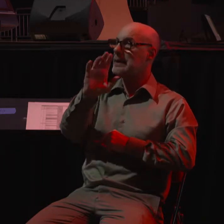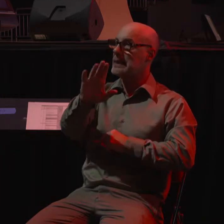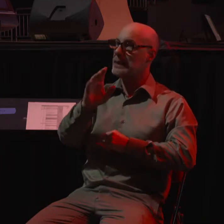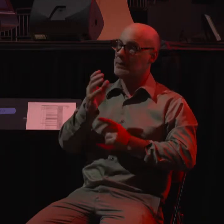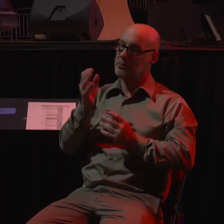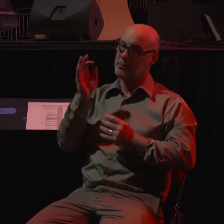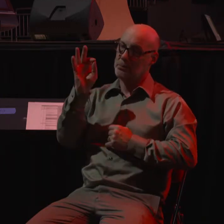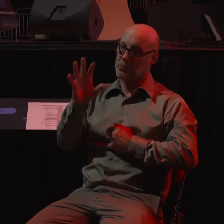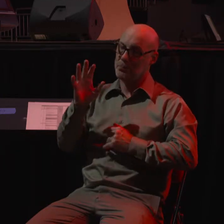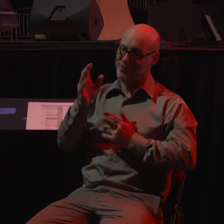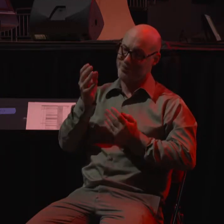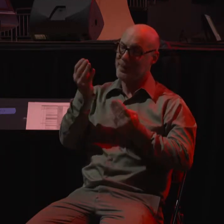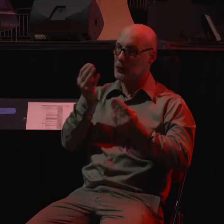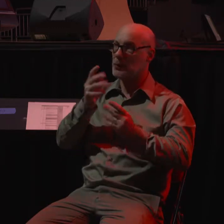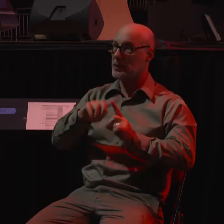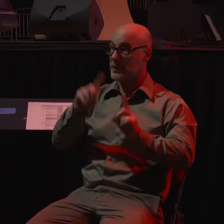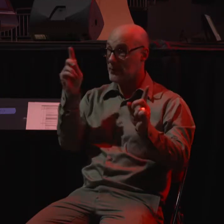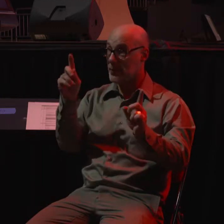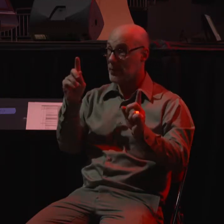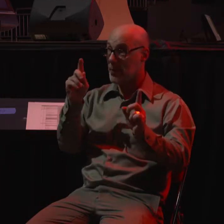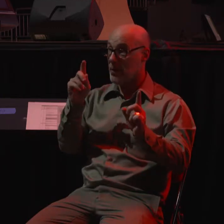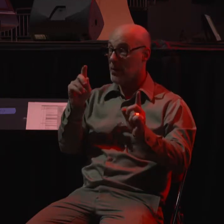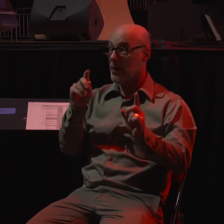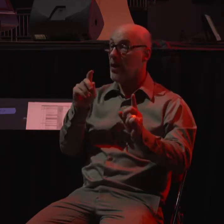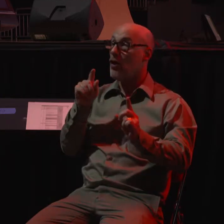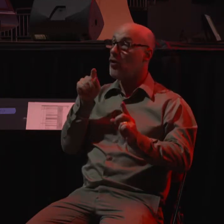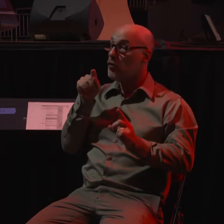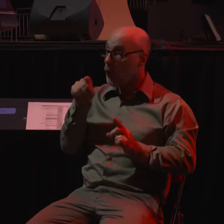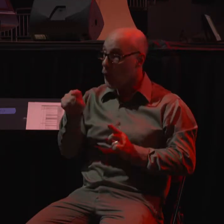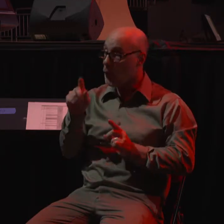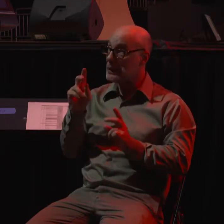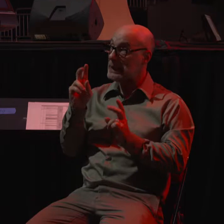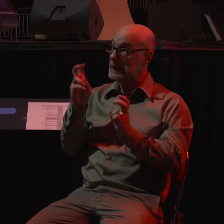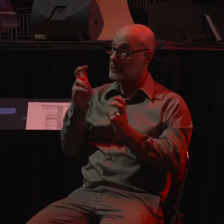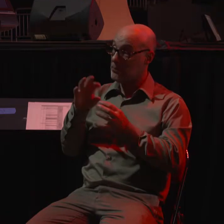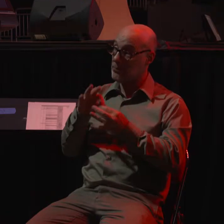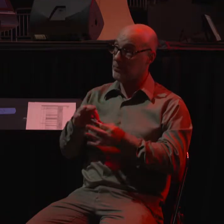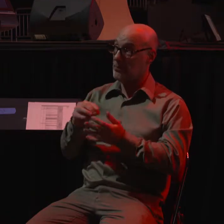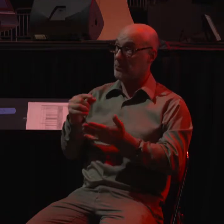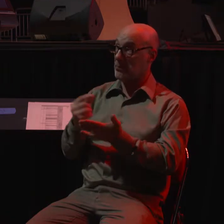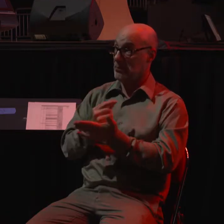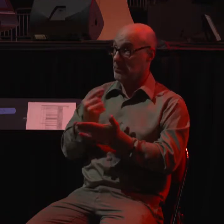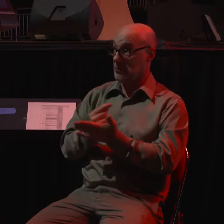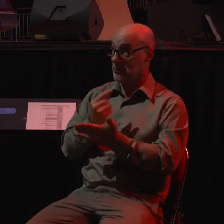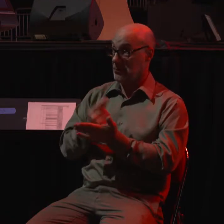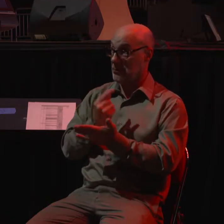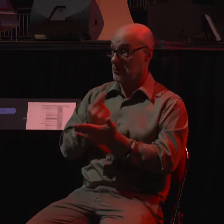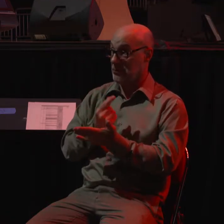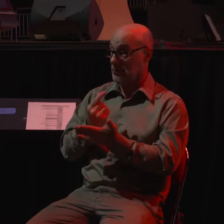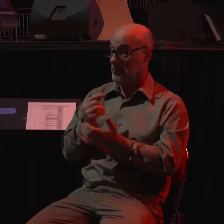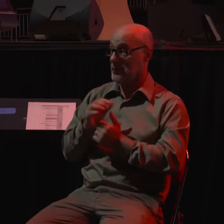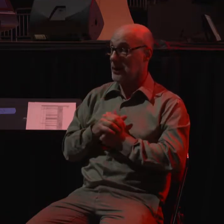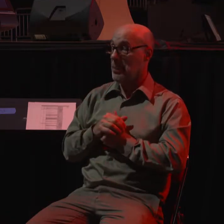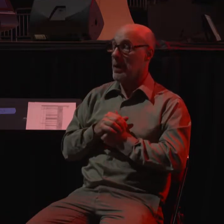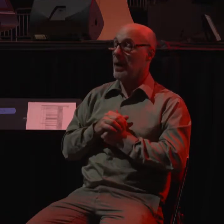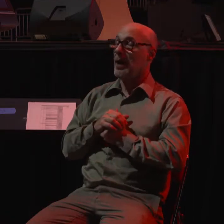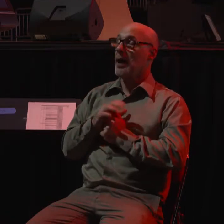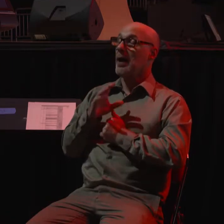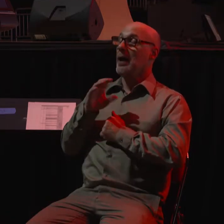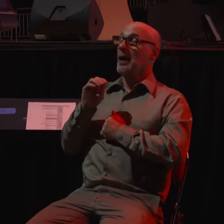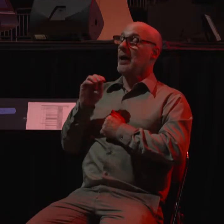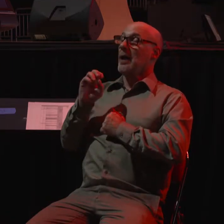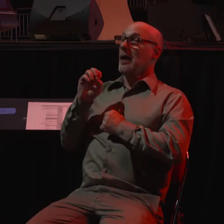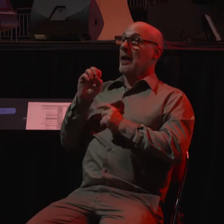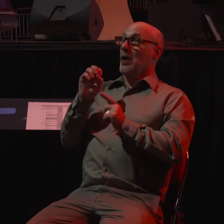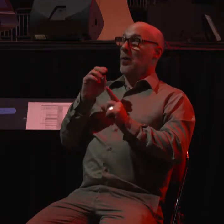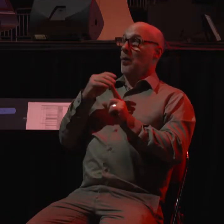order to try to contradict this. But these were gospel issues, and evangelicals, folks who would have sort of thought of themselves as evangelicals at